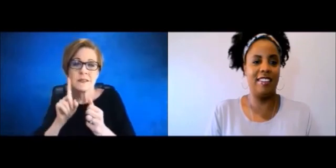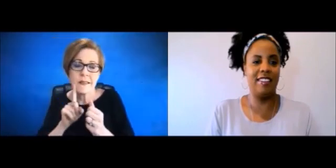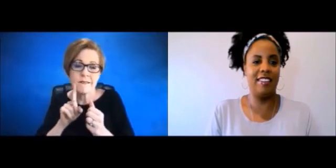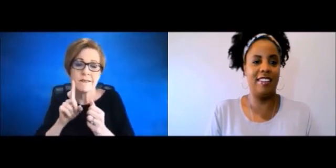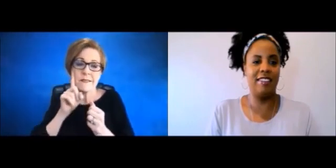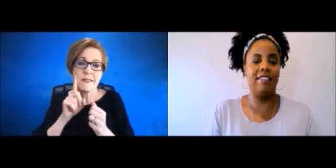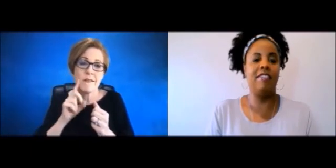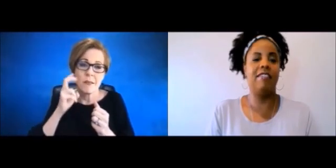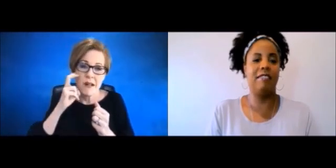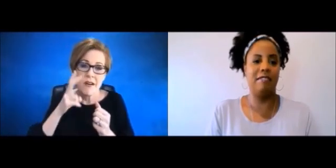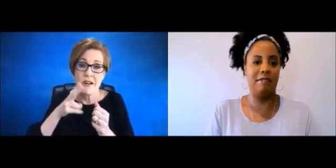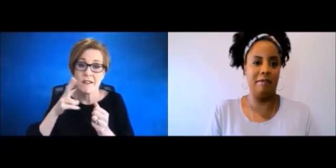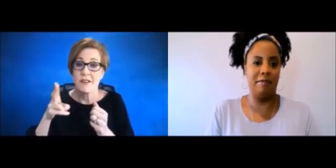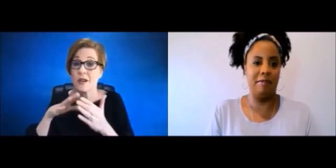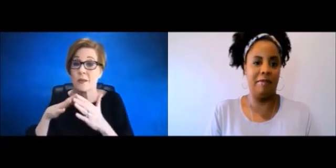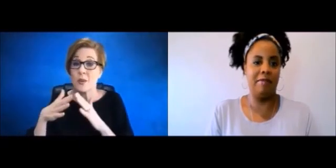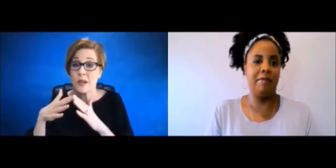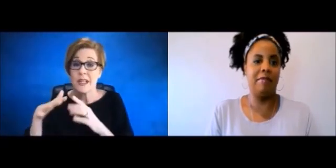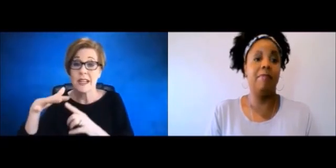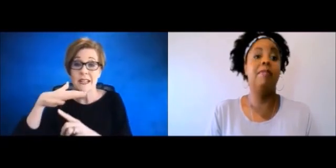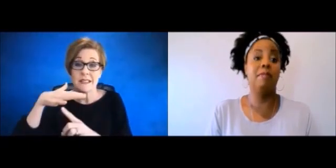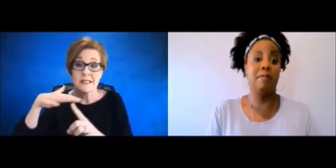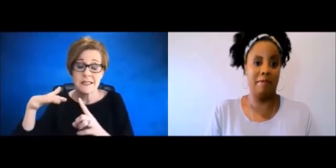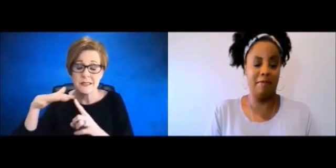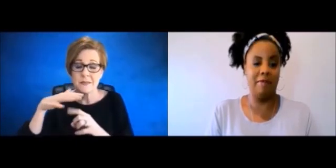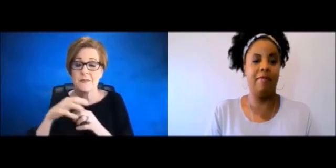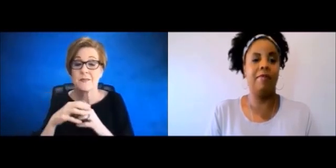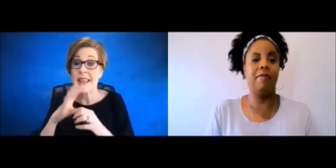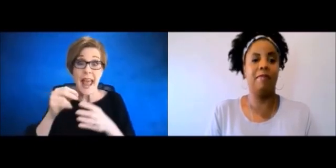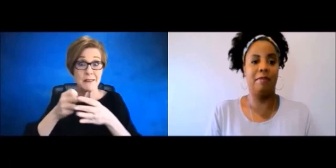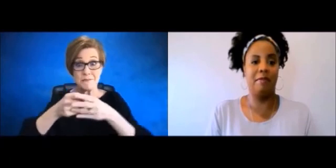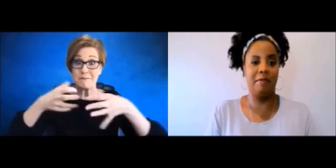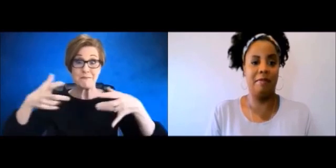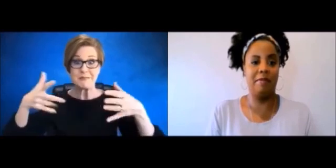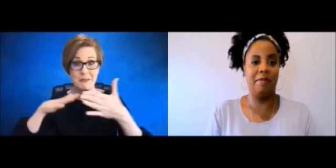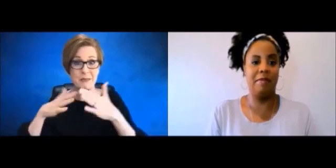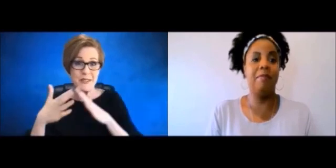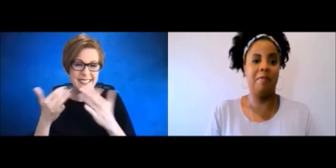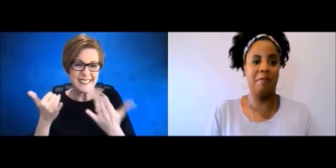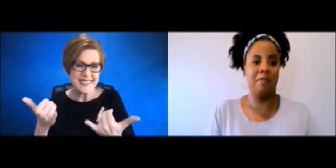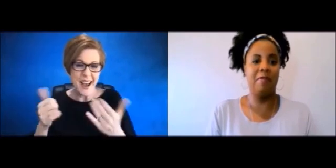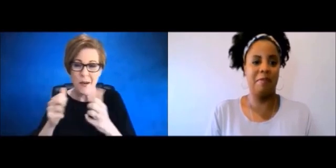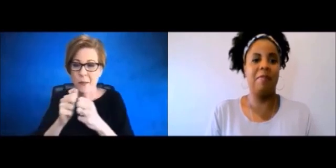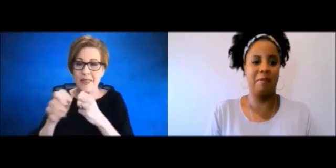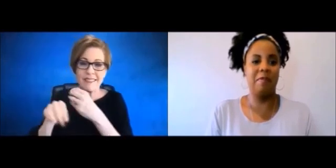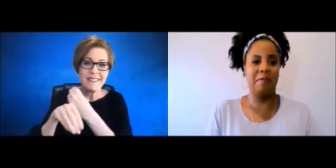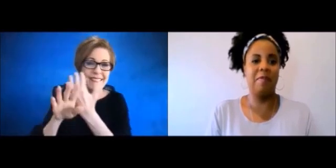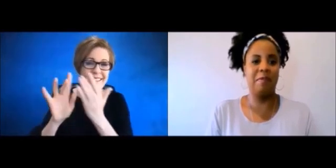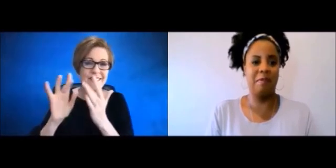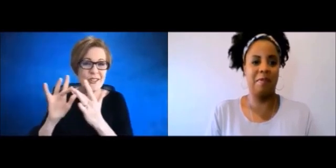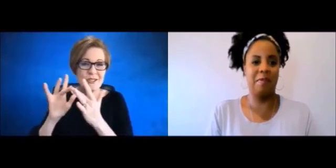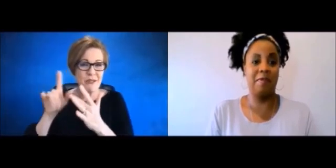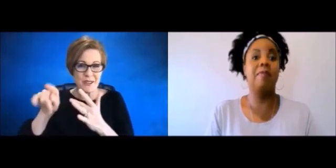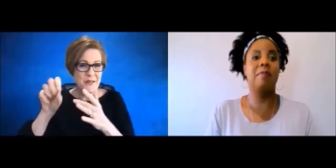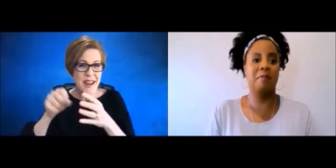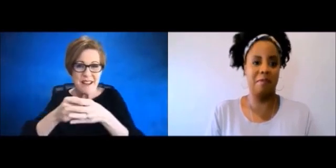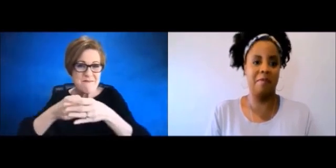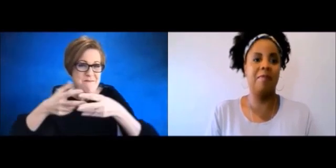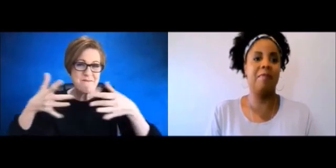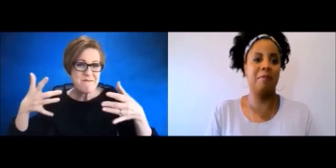Get involved and connected with your blind, and hard of hearing communities. And now with virtual connections, you can even